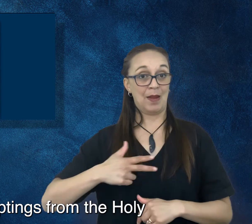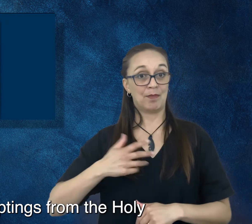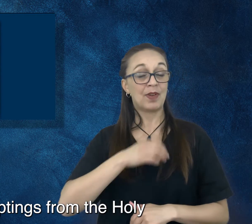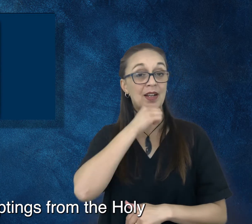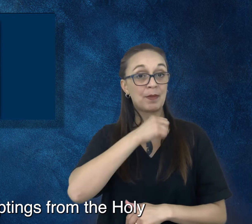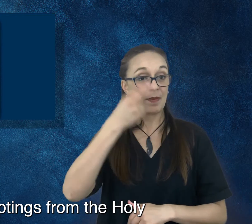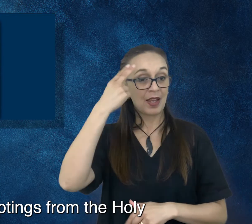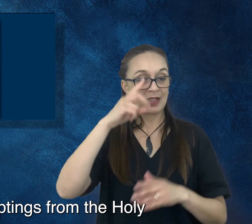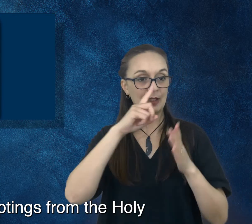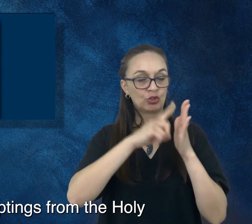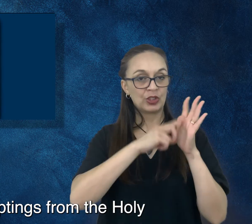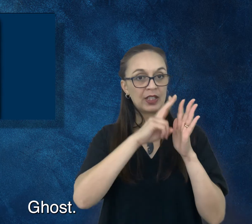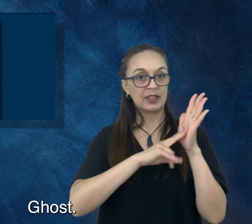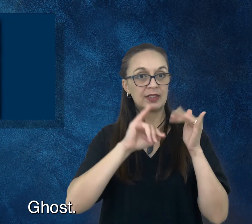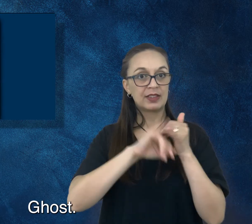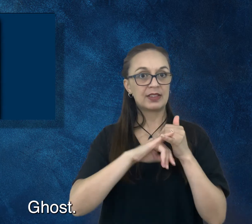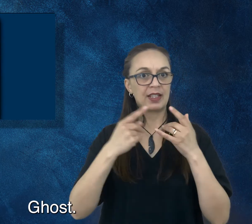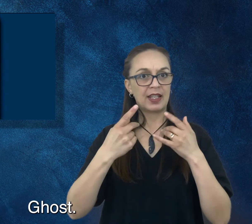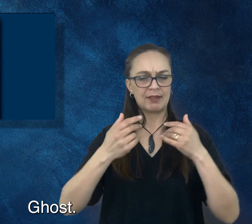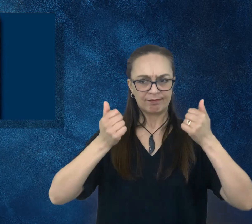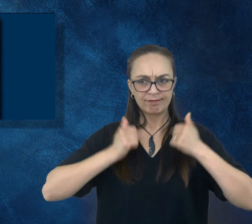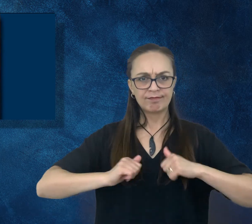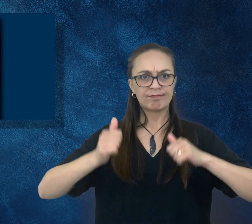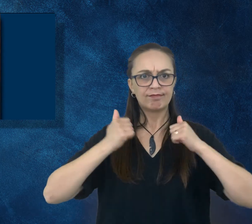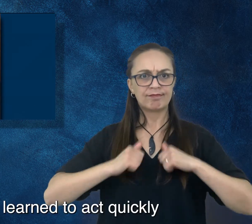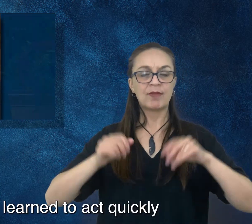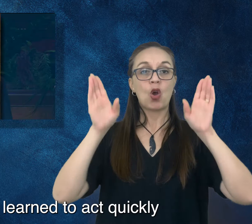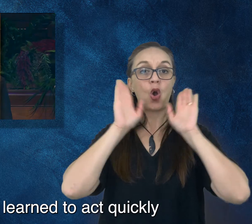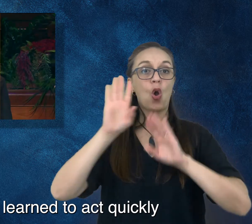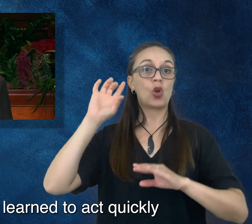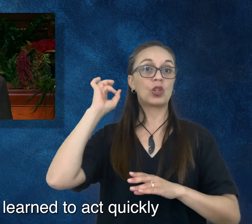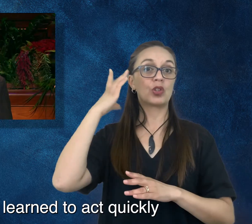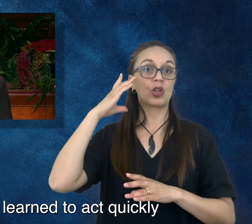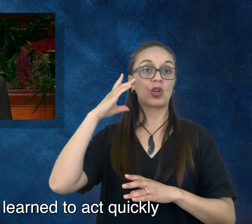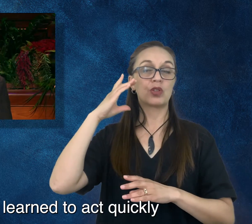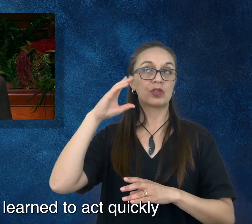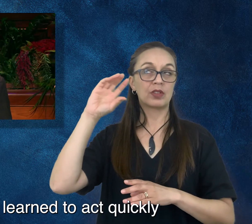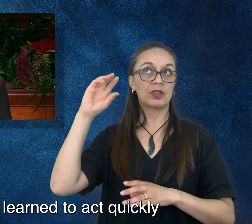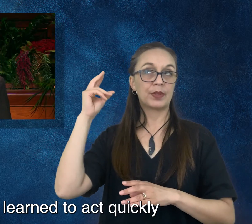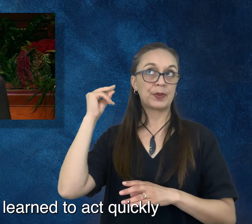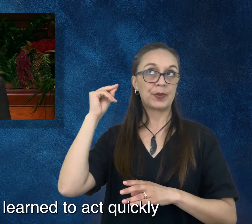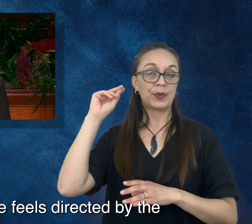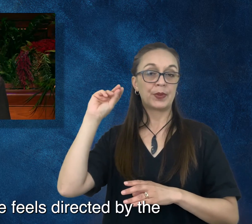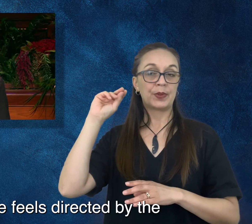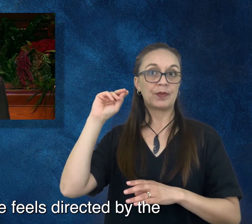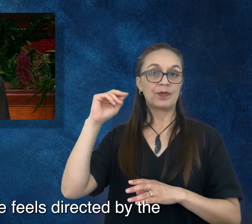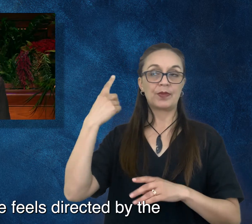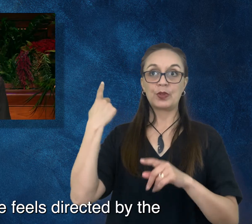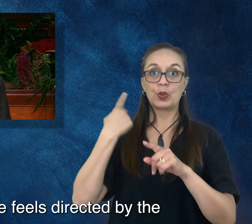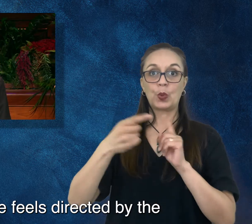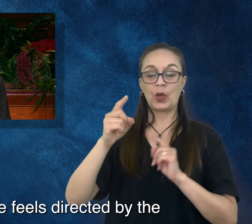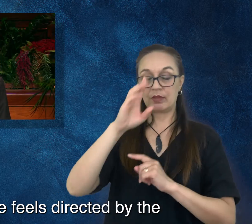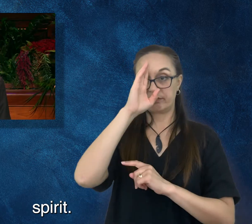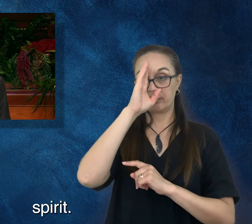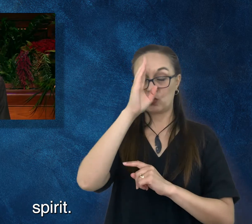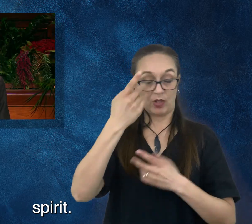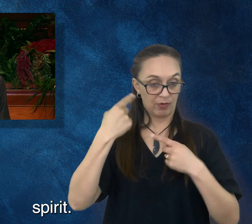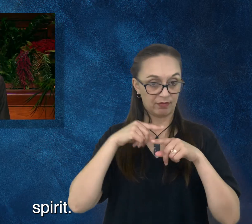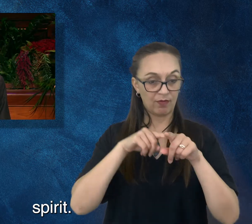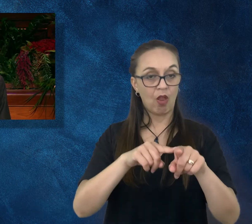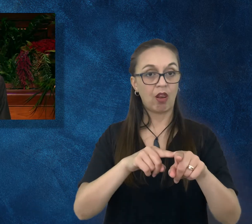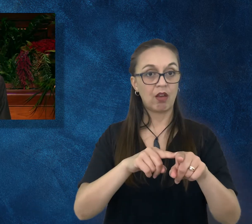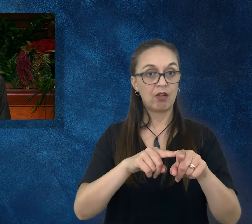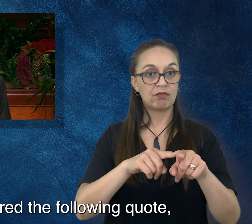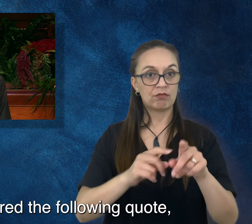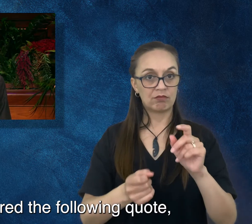promptings from the Holy Ghost. He has learned to act quickly when he feels directed by the Spirit.